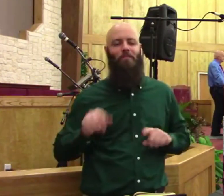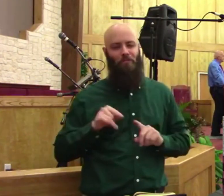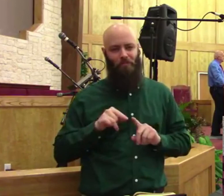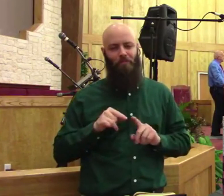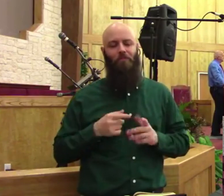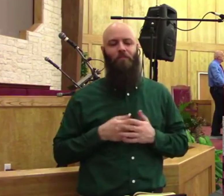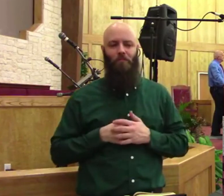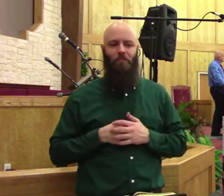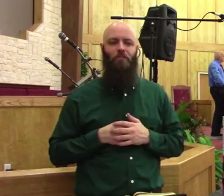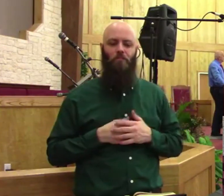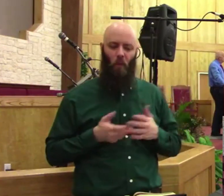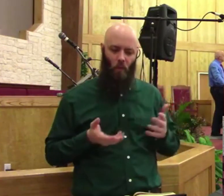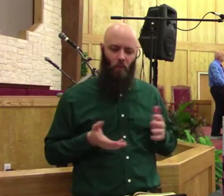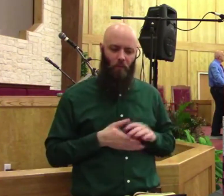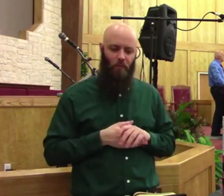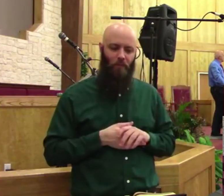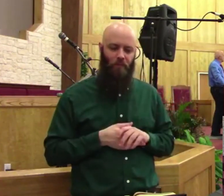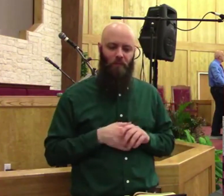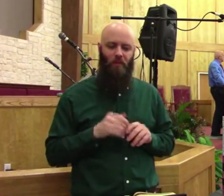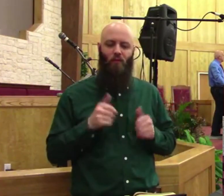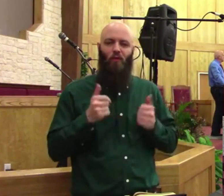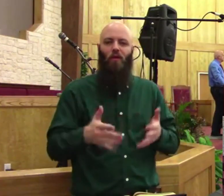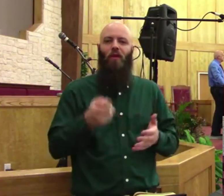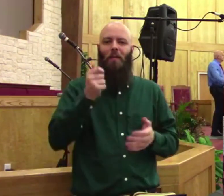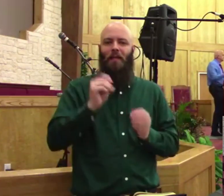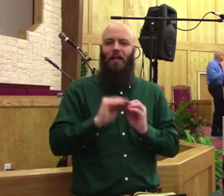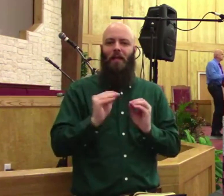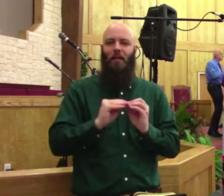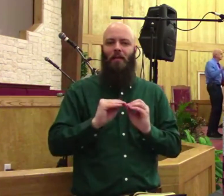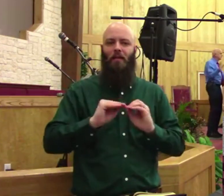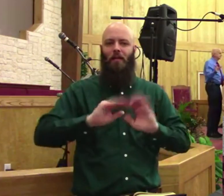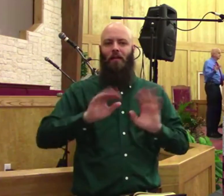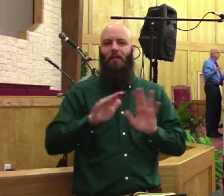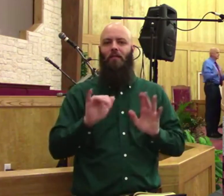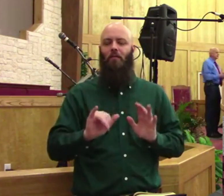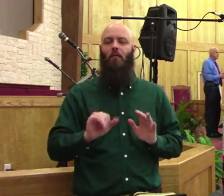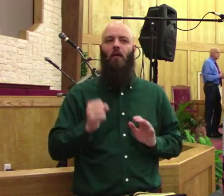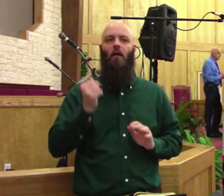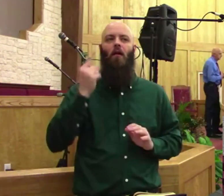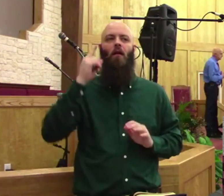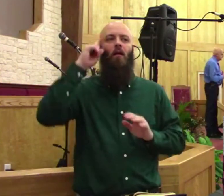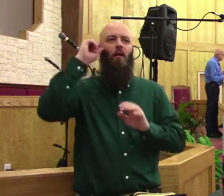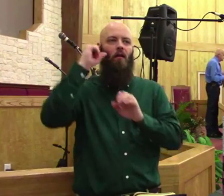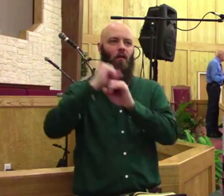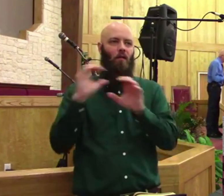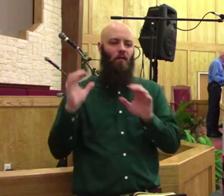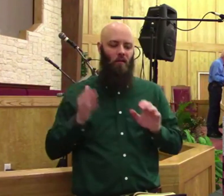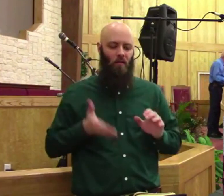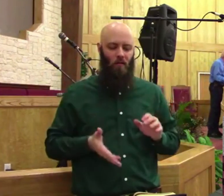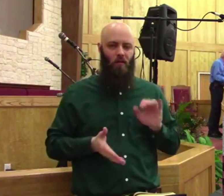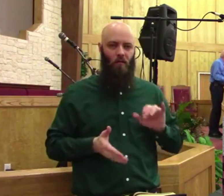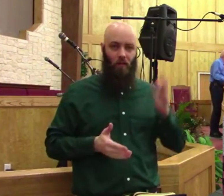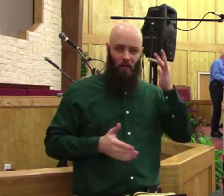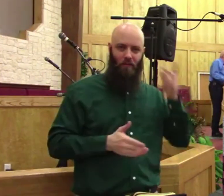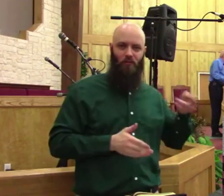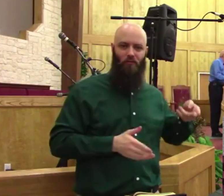of brings a little bit of confirmation into this scenario that we have from history. Because